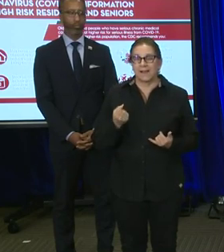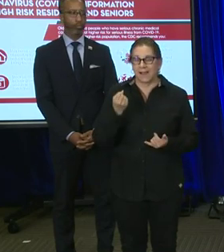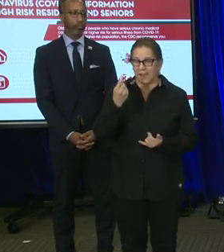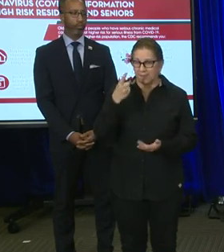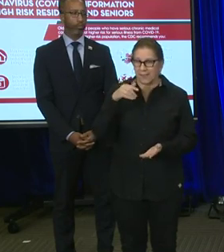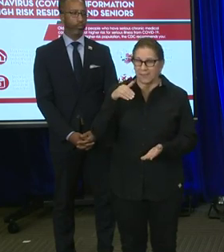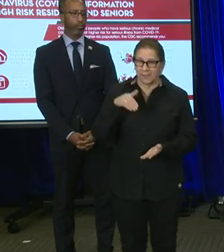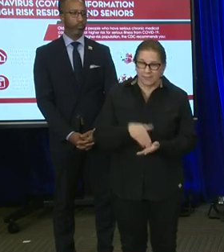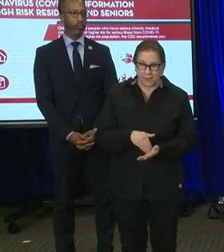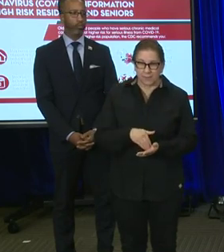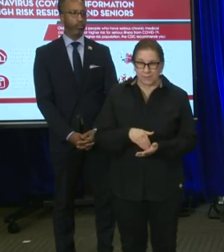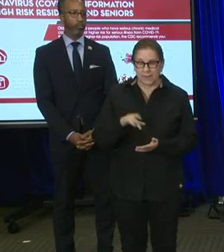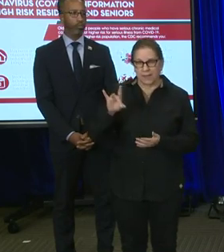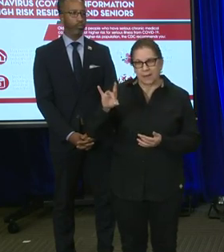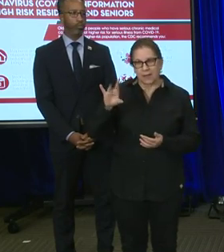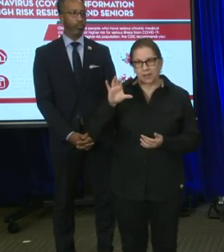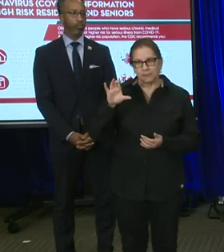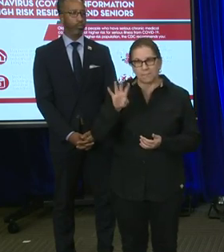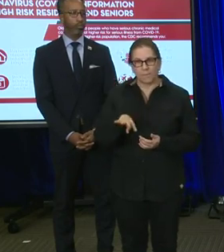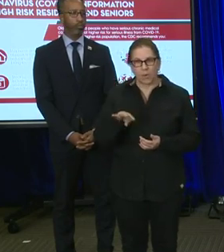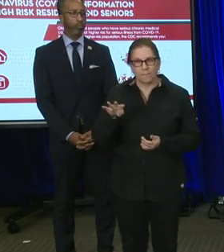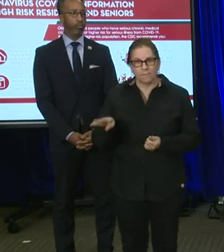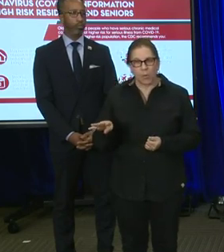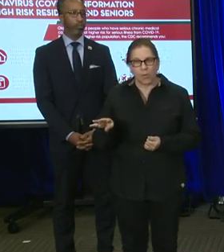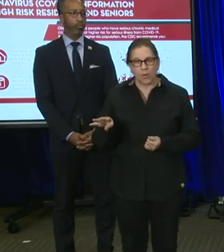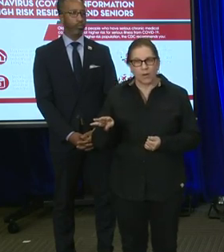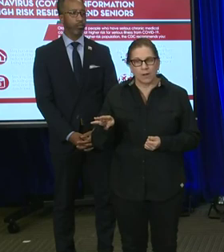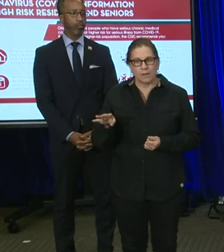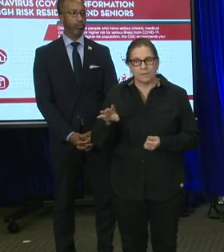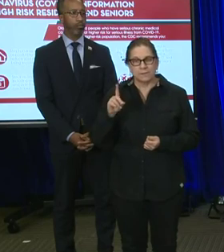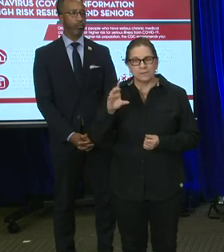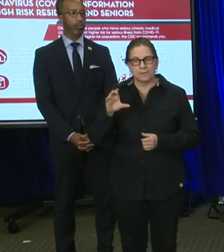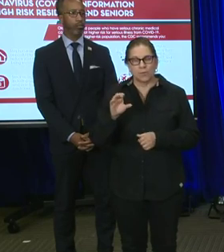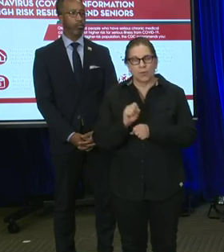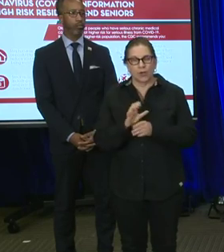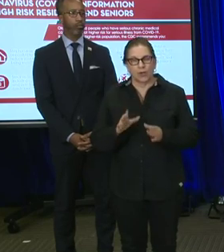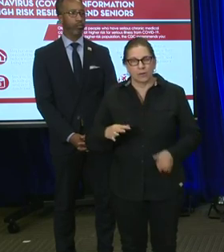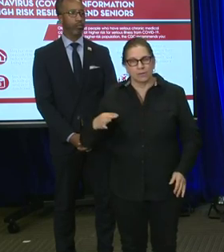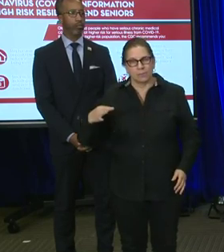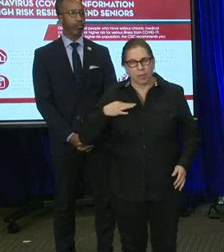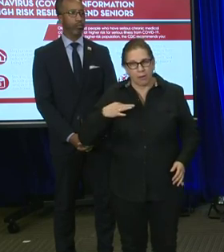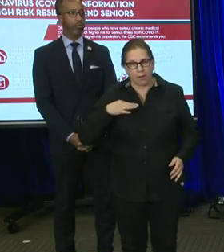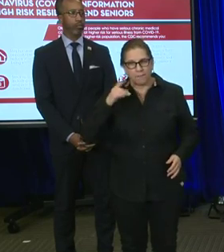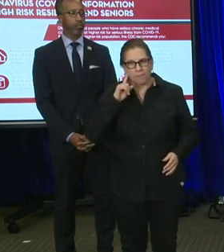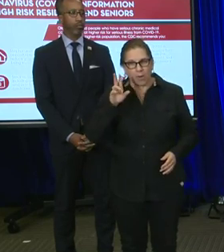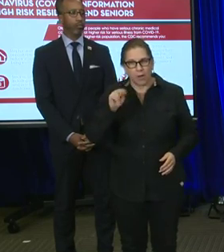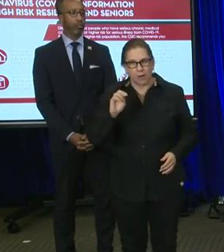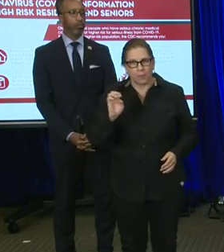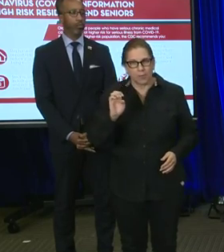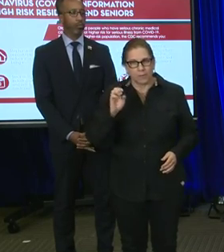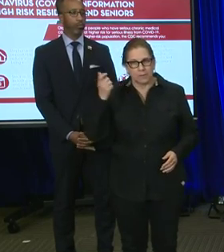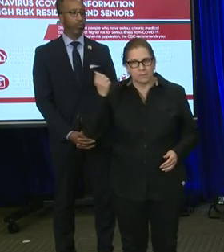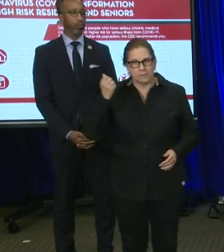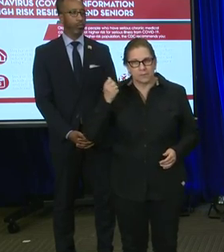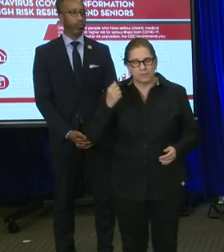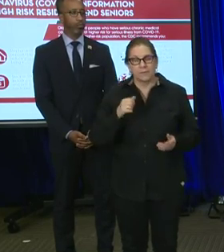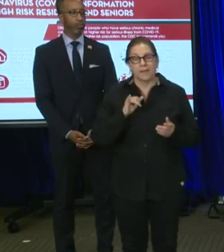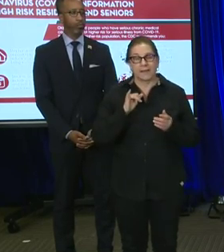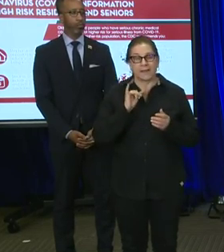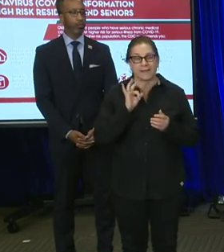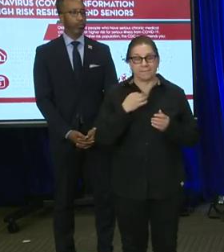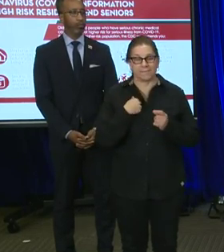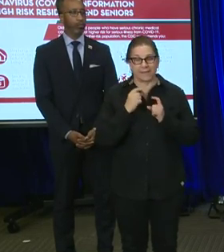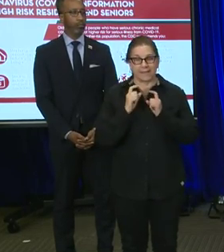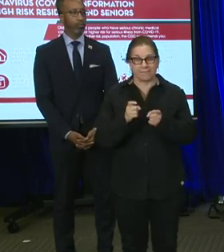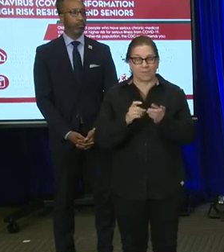11,844 D.C. workers filed for unemployment insurance. These waivers will help in an effort to expand coverage and